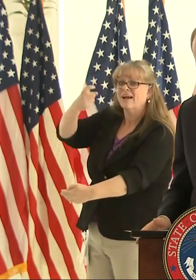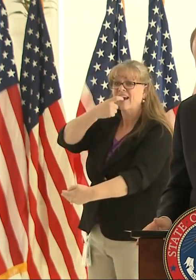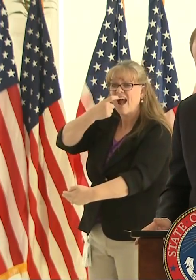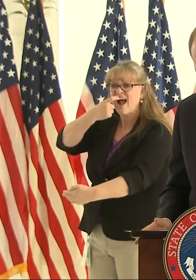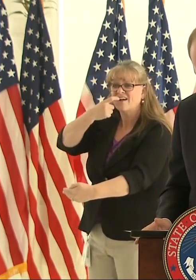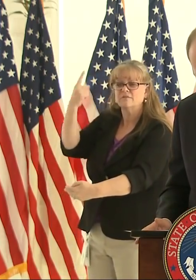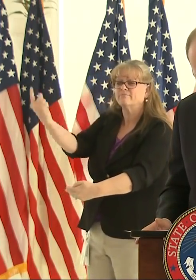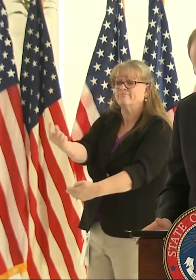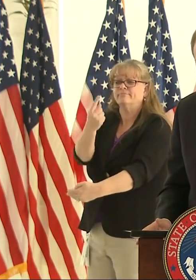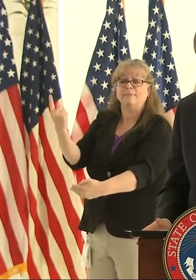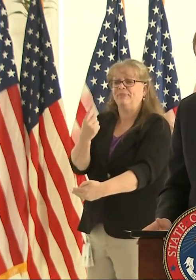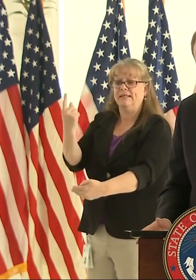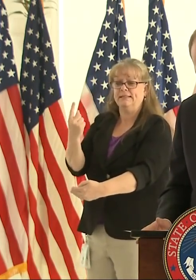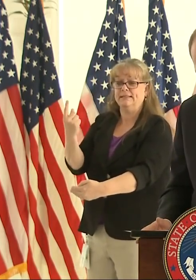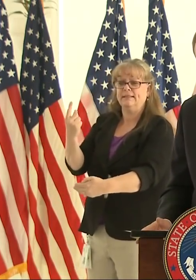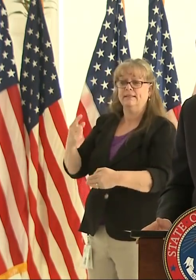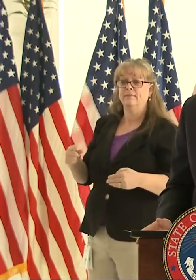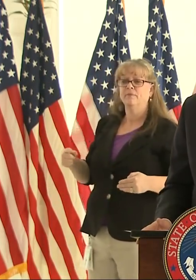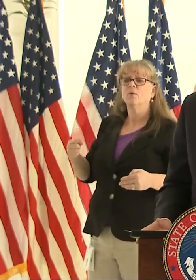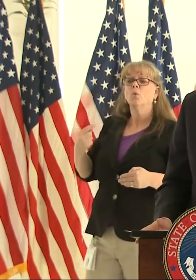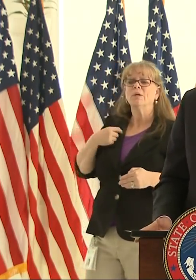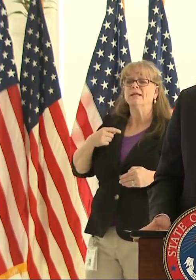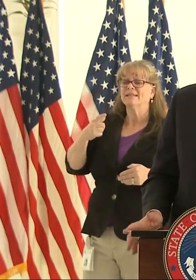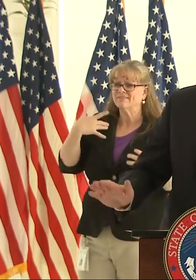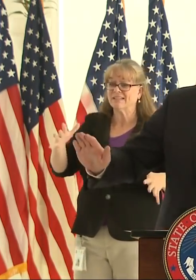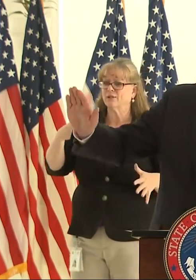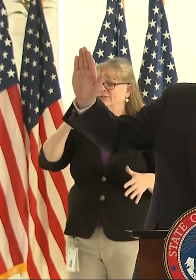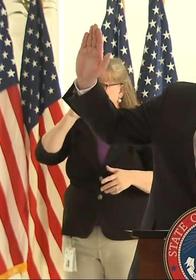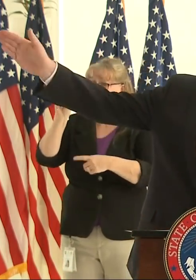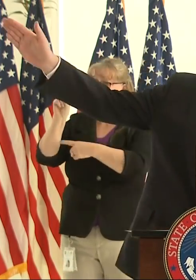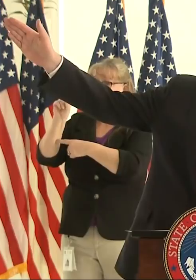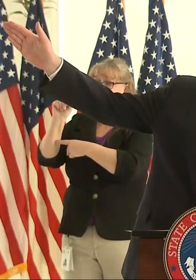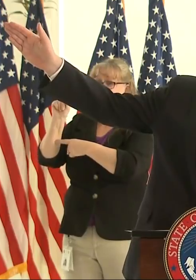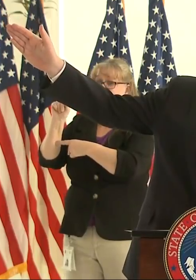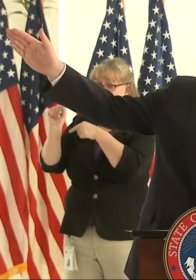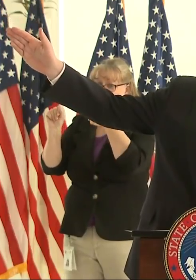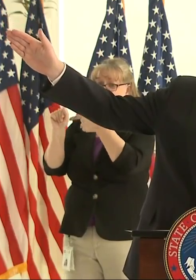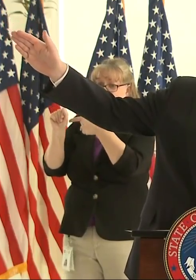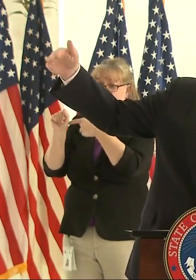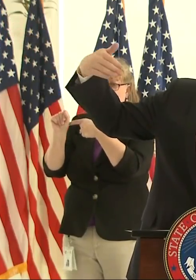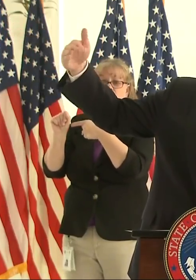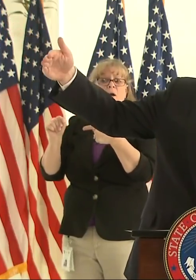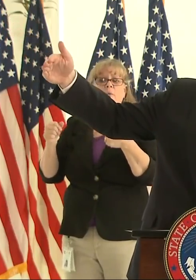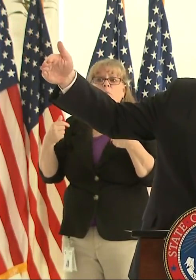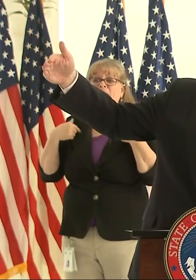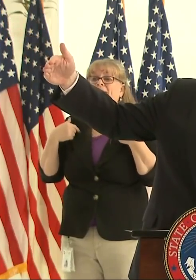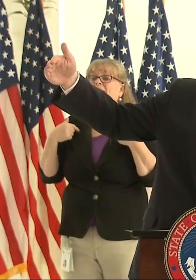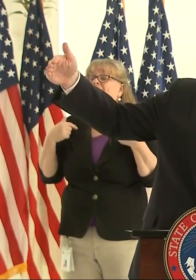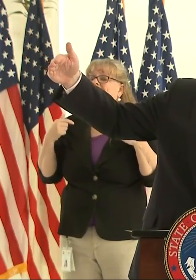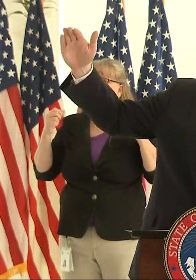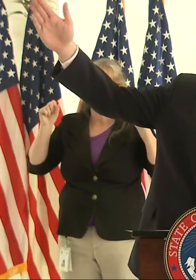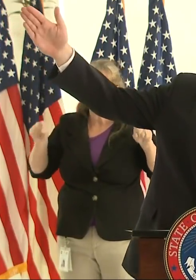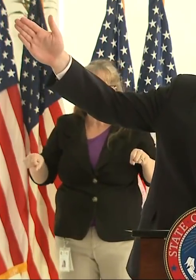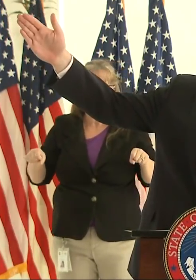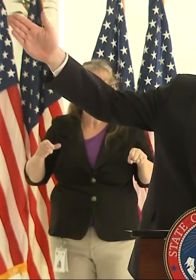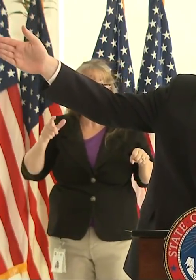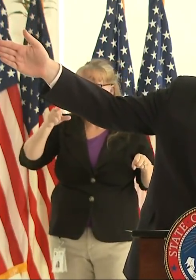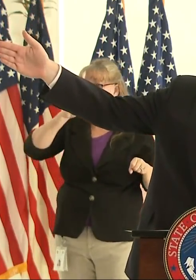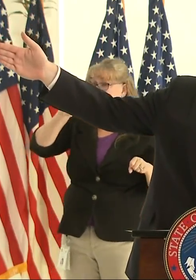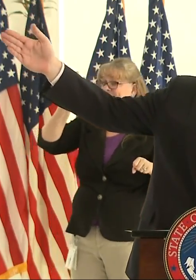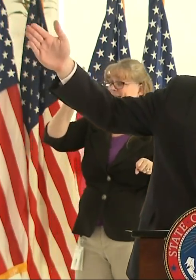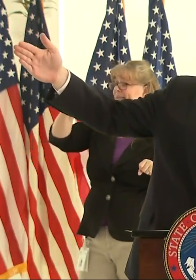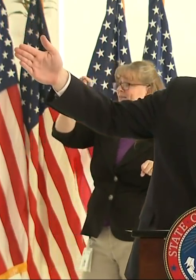around serological data in different parts of the country, it could even be 70 to 80% that can spread it without having symptoms. More people